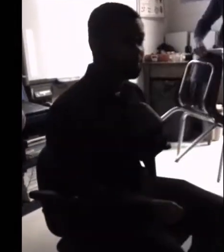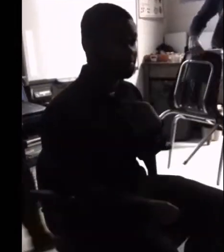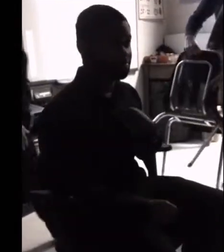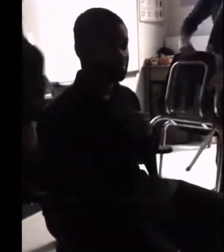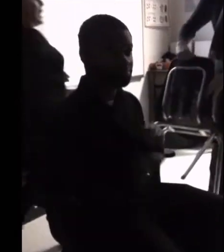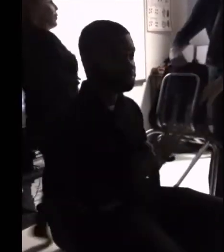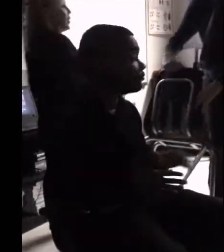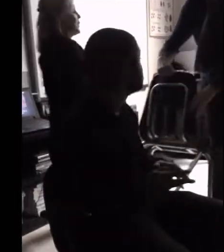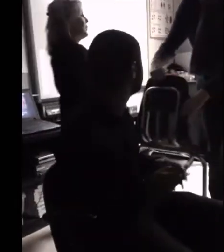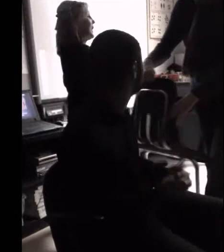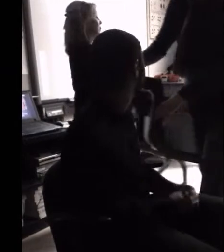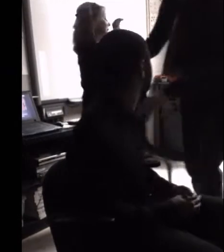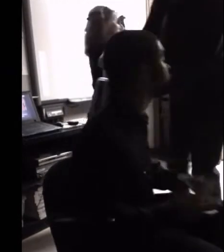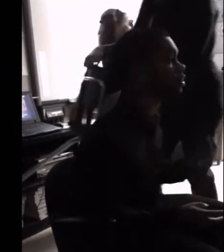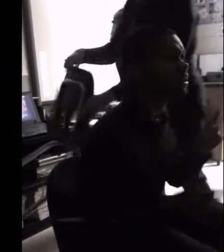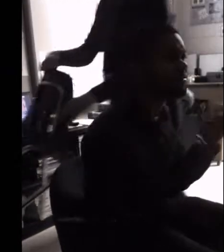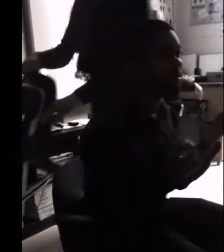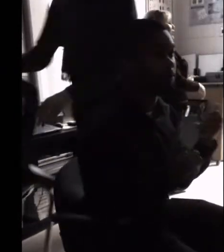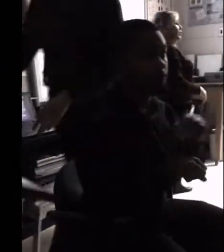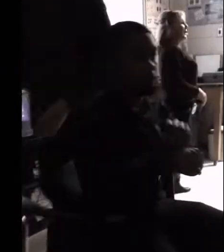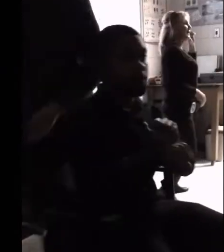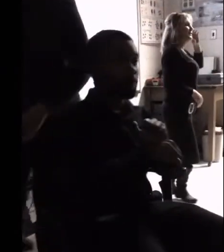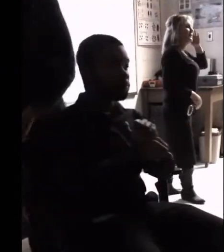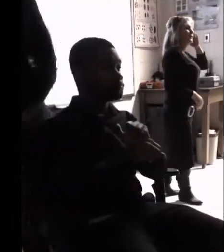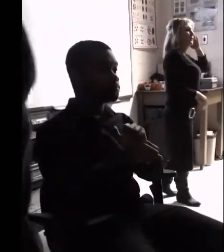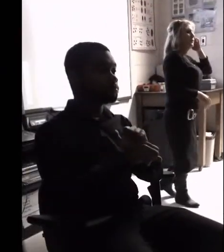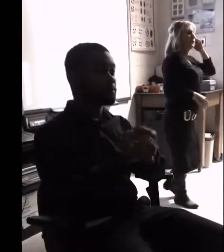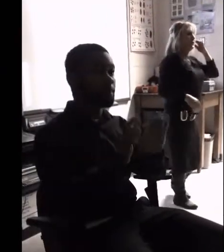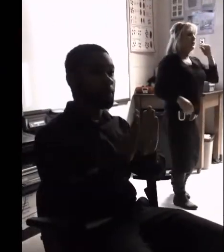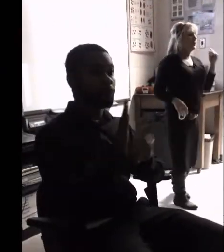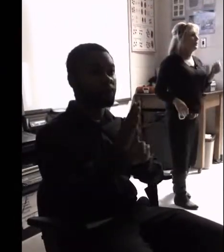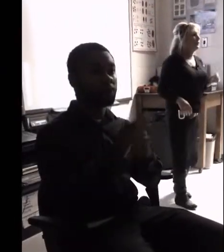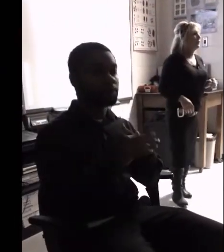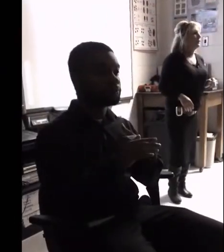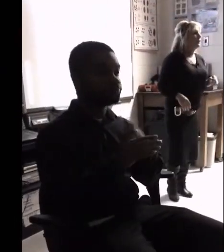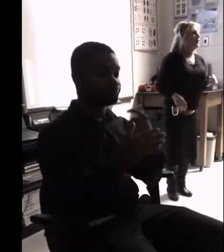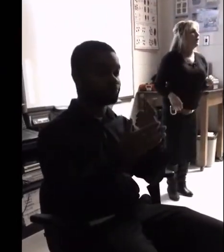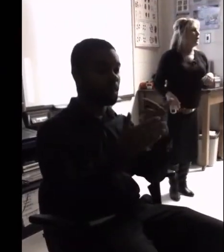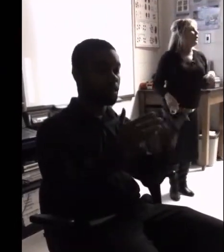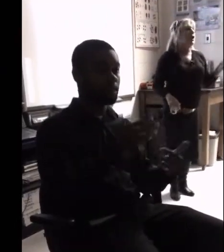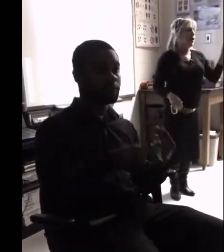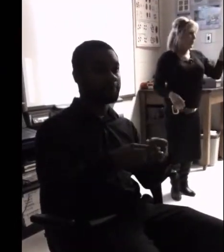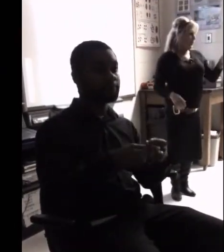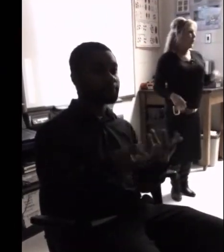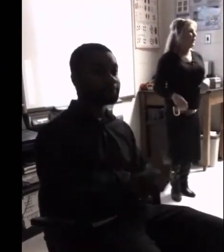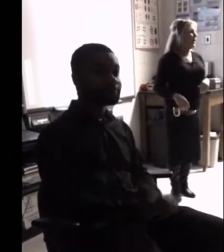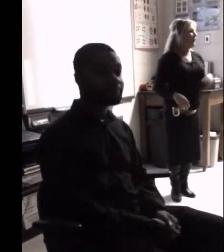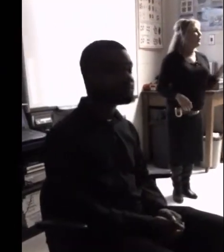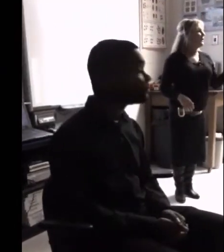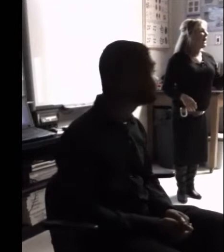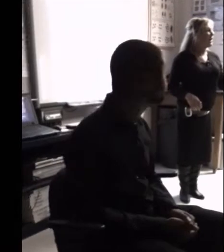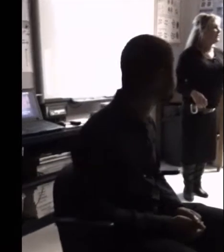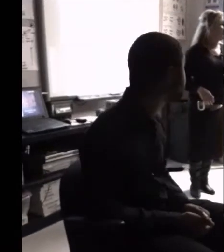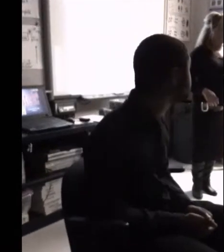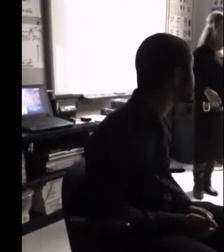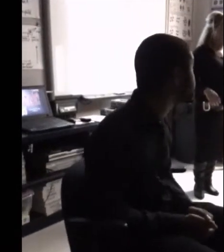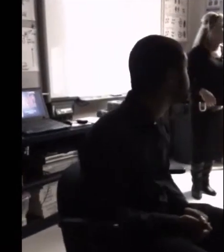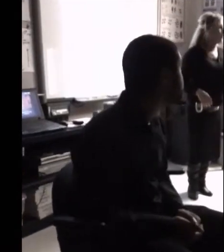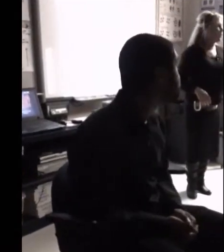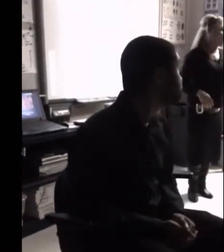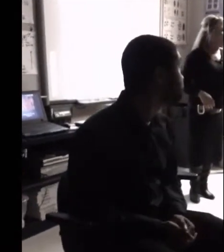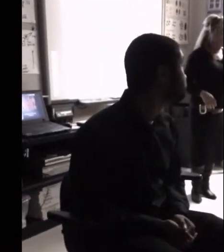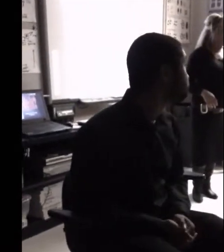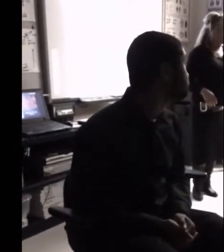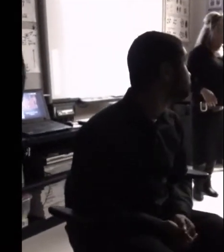Okay, I need you to, work on your bell ringer while I take roll, please. We didn't have bell ring yesterday, right? No, put labs yesterday,